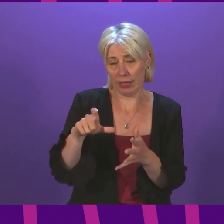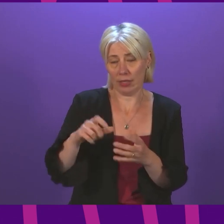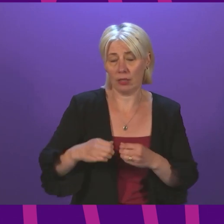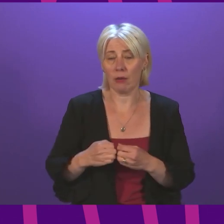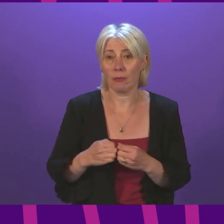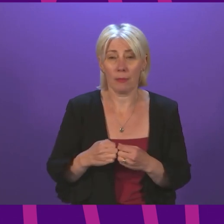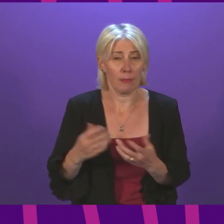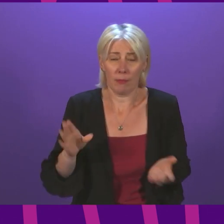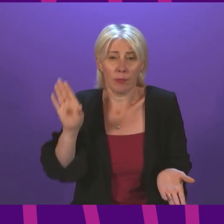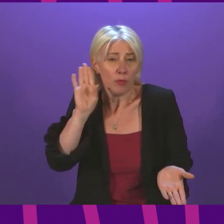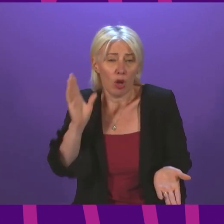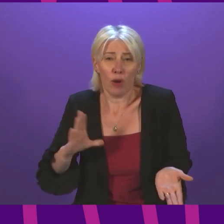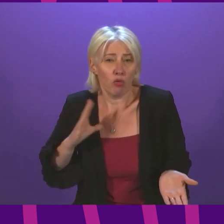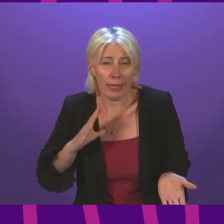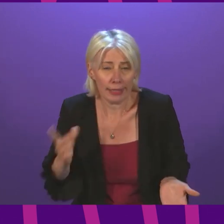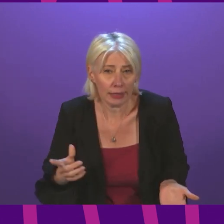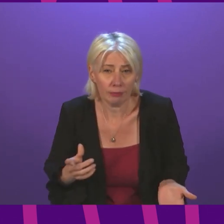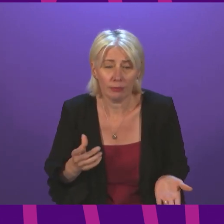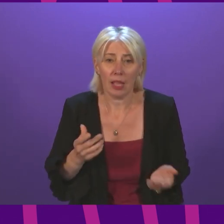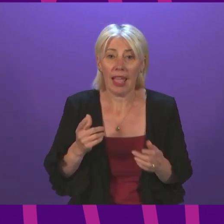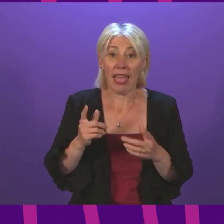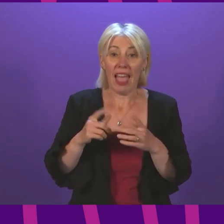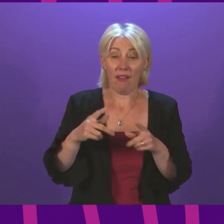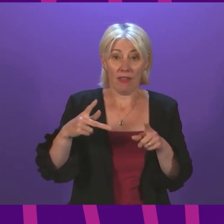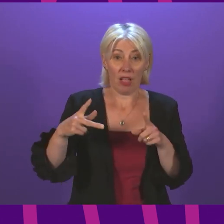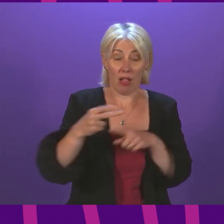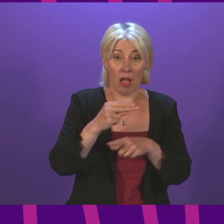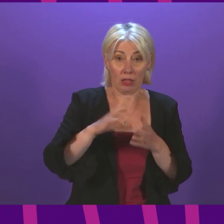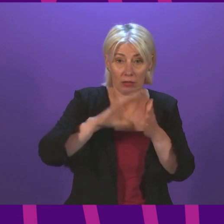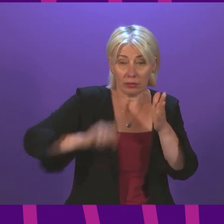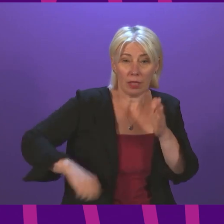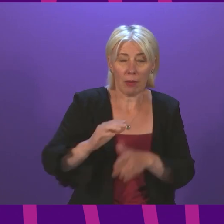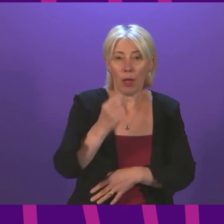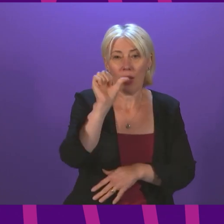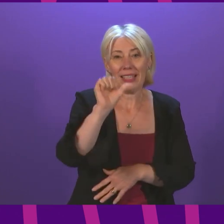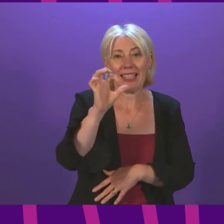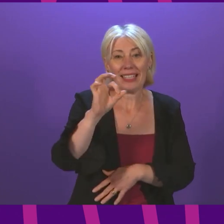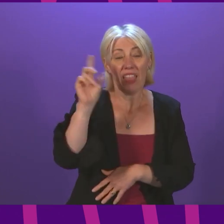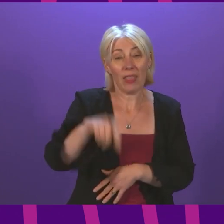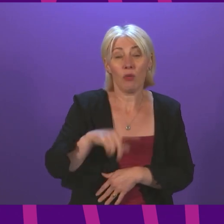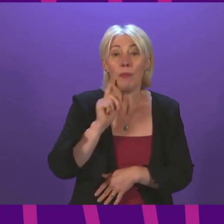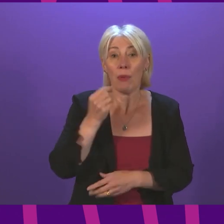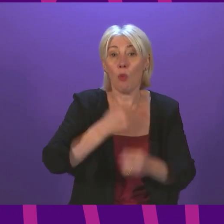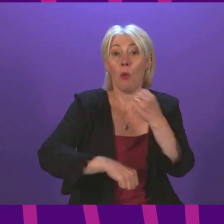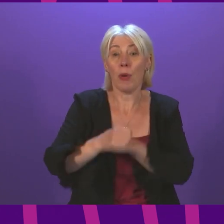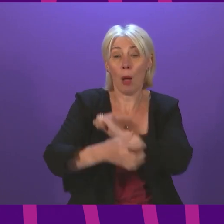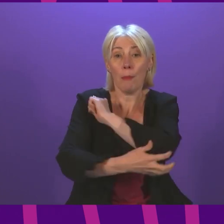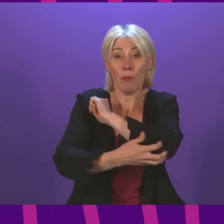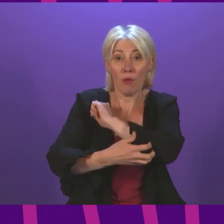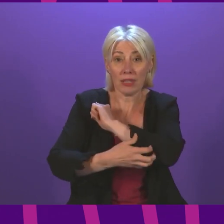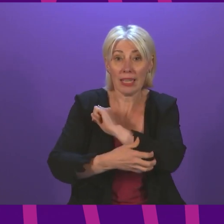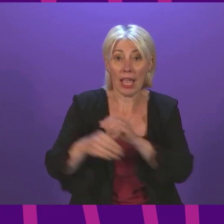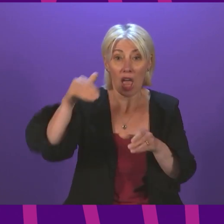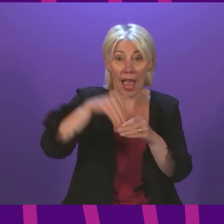we've heard it already, but according to the estimates, withdrawing this uplift is going to move about 60,000 people into poverty, including 20,000